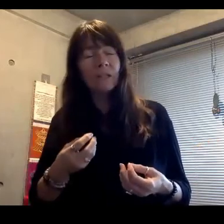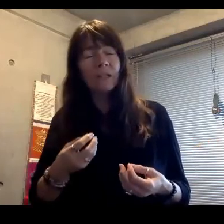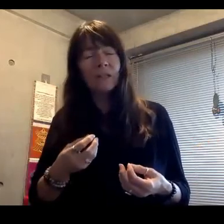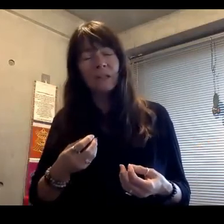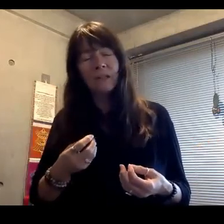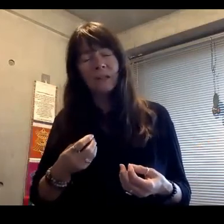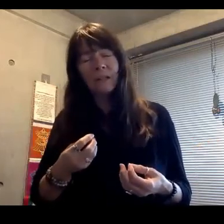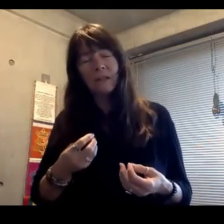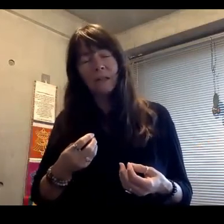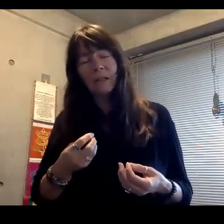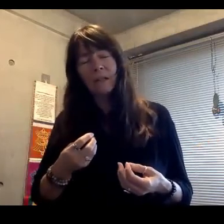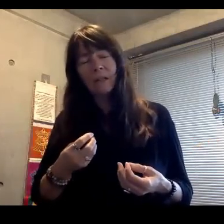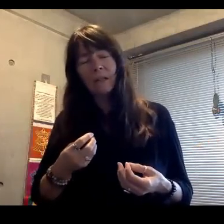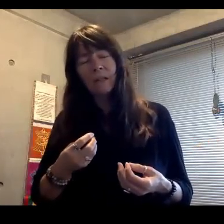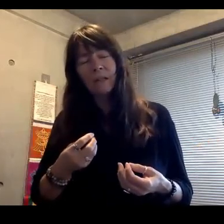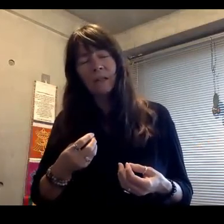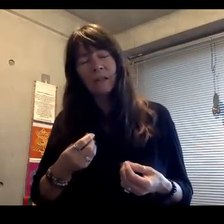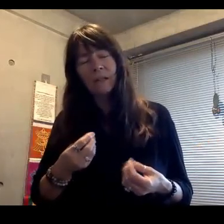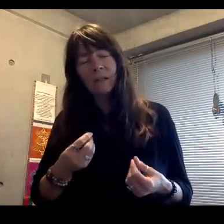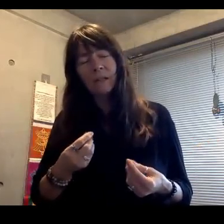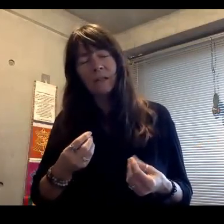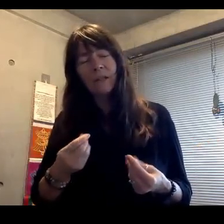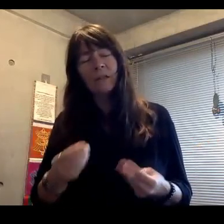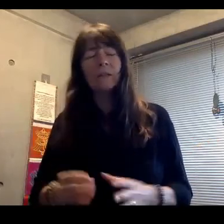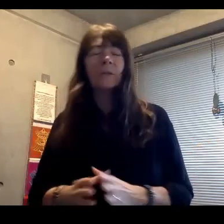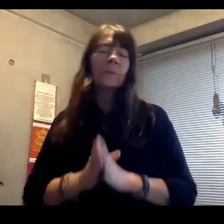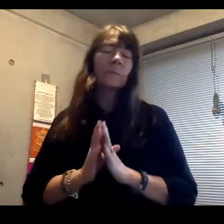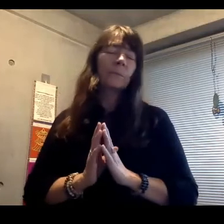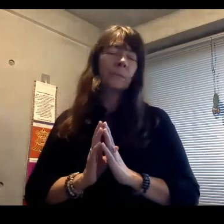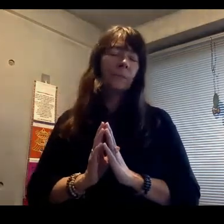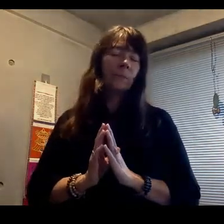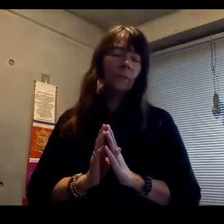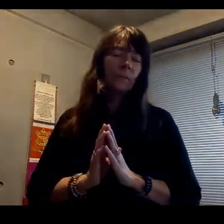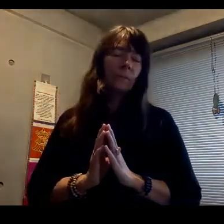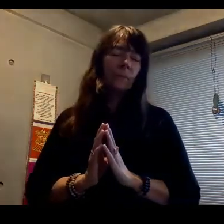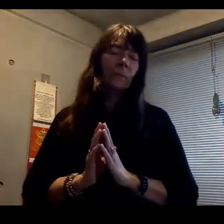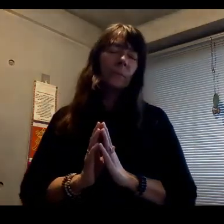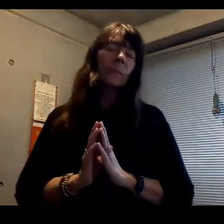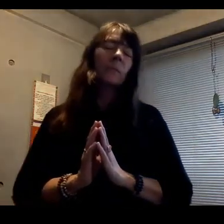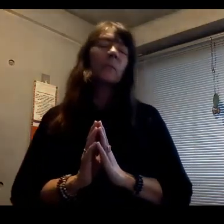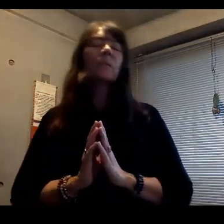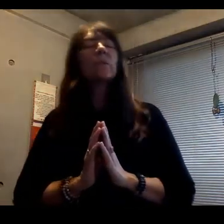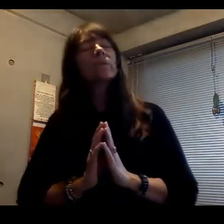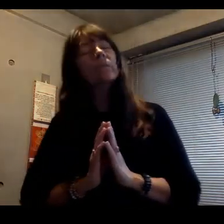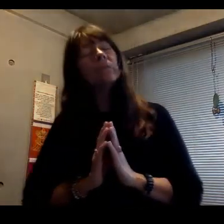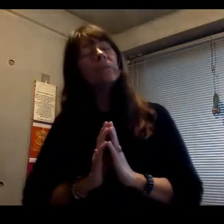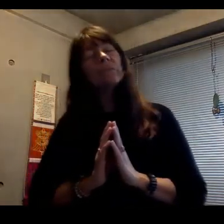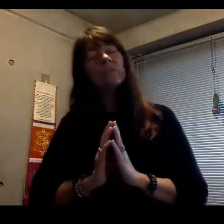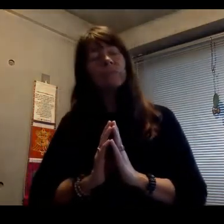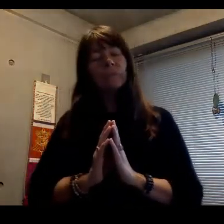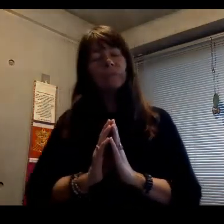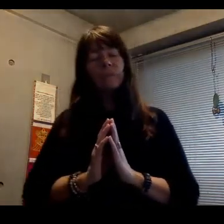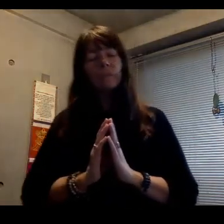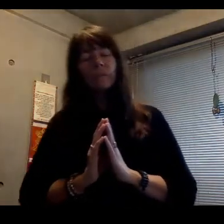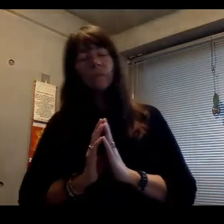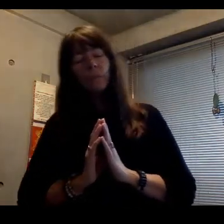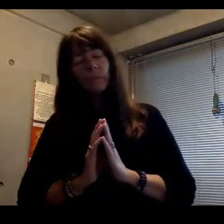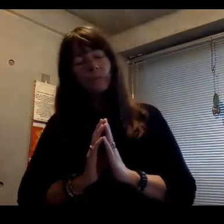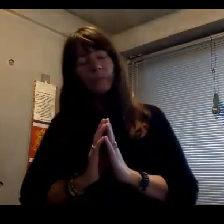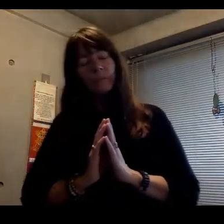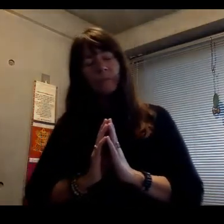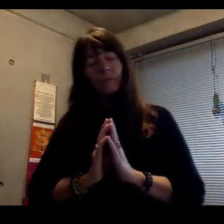it. All right. So just to change gears slightly, people refer